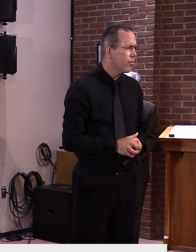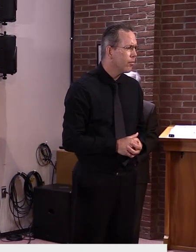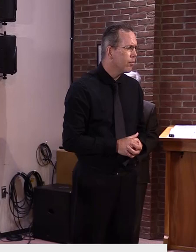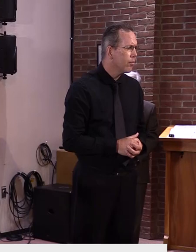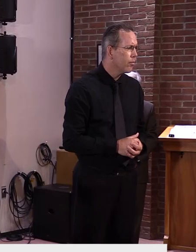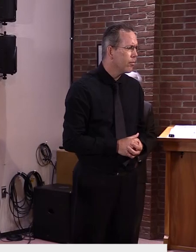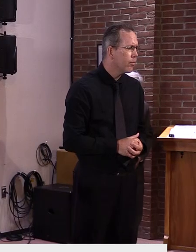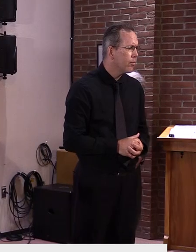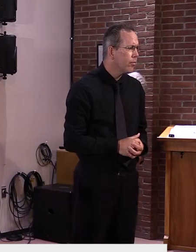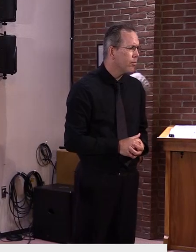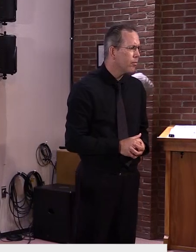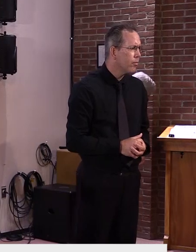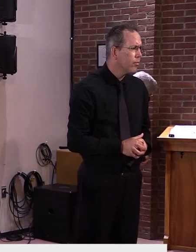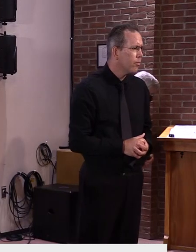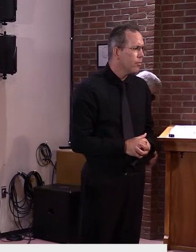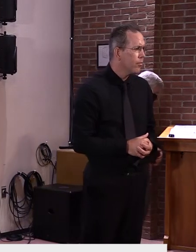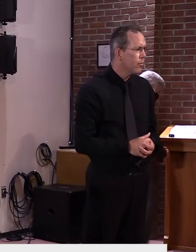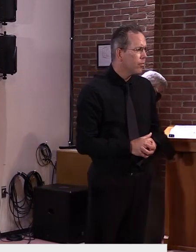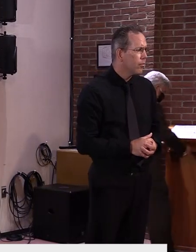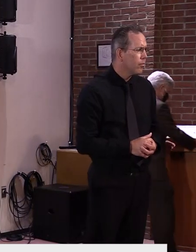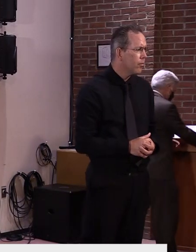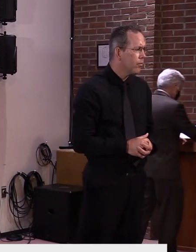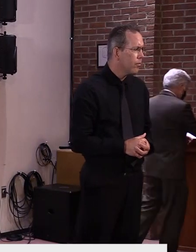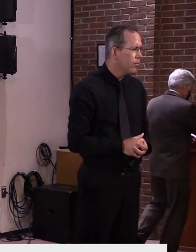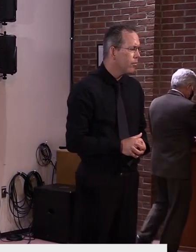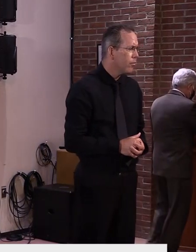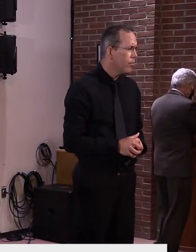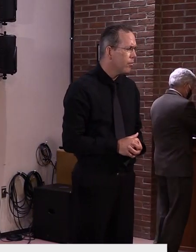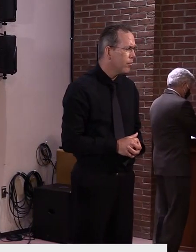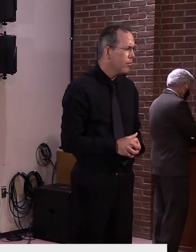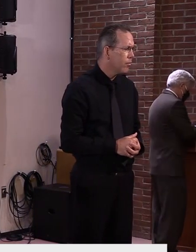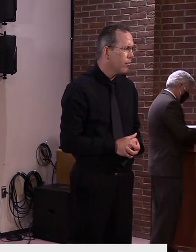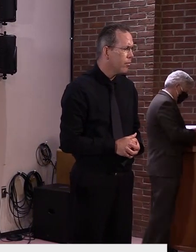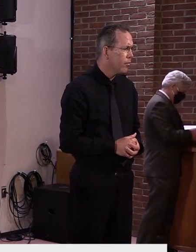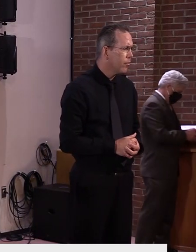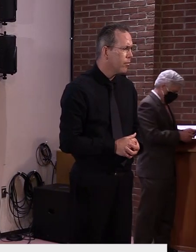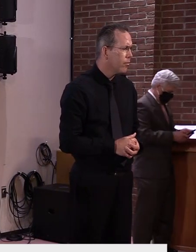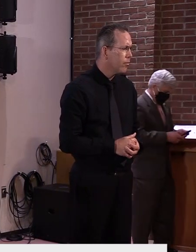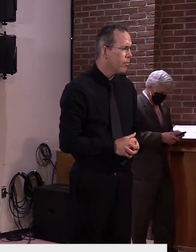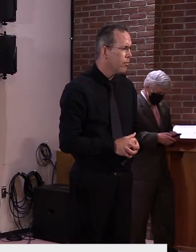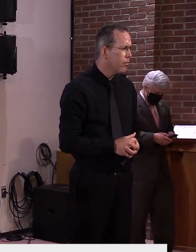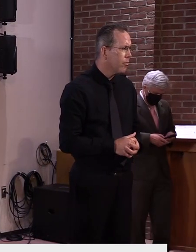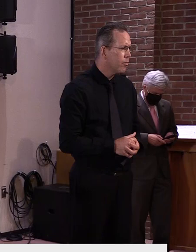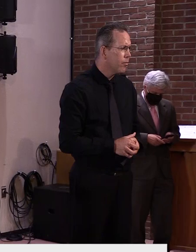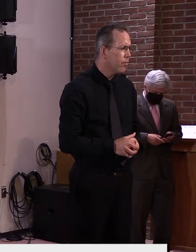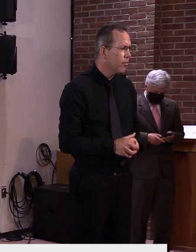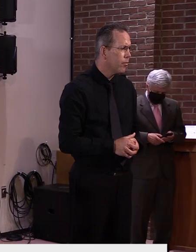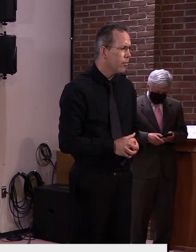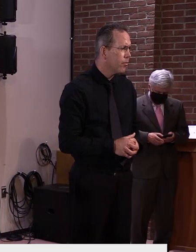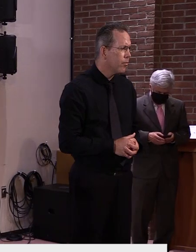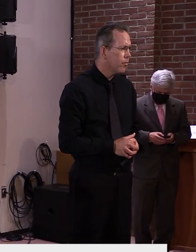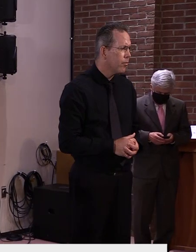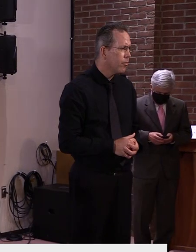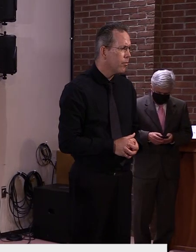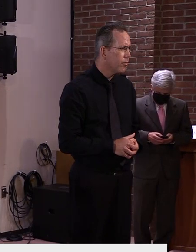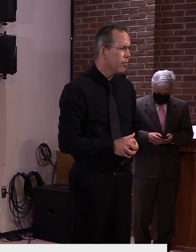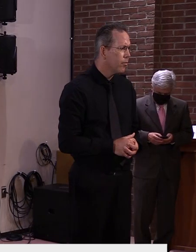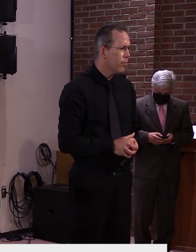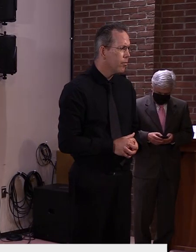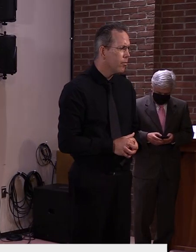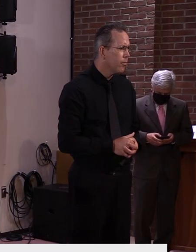wonder, is AOE's position that hybrid learning or this, you know, part-time remote learning should be something that a family